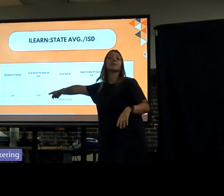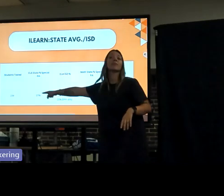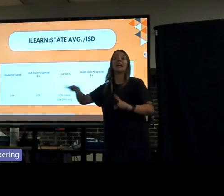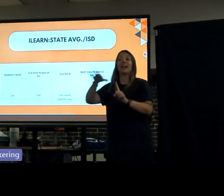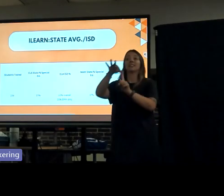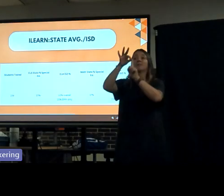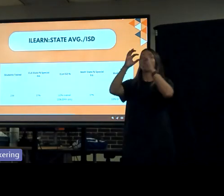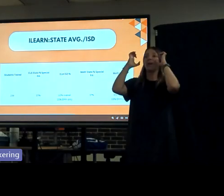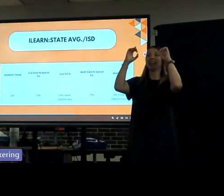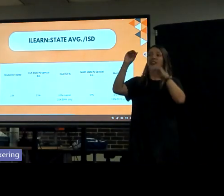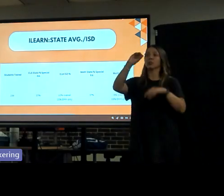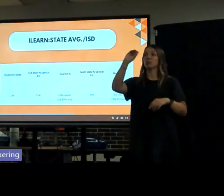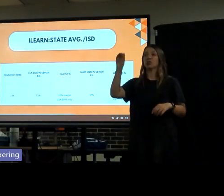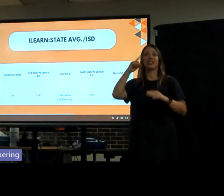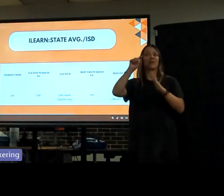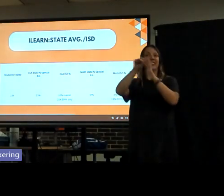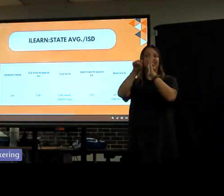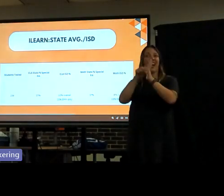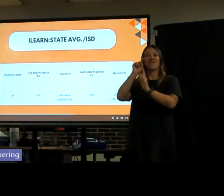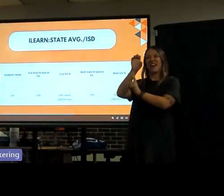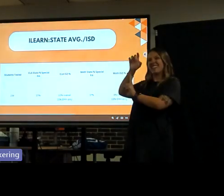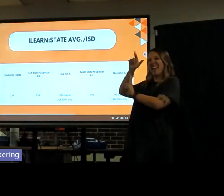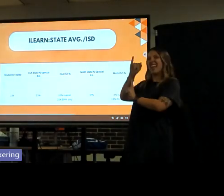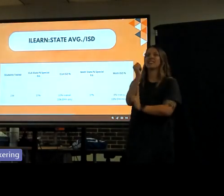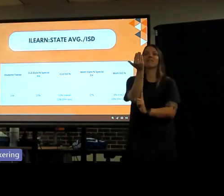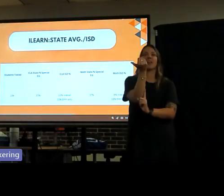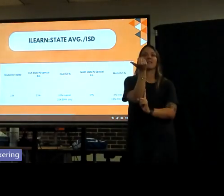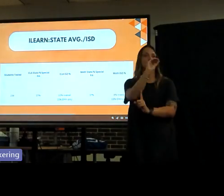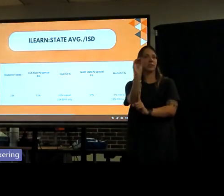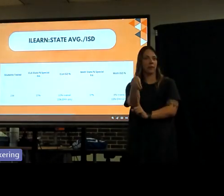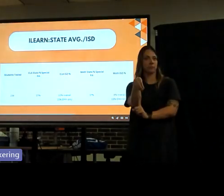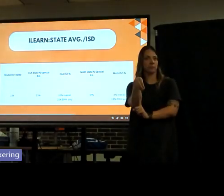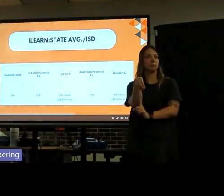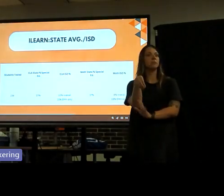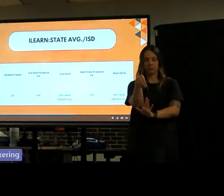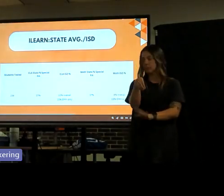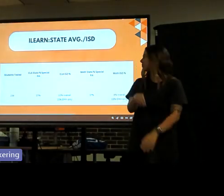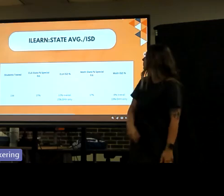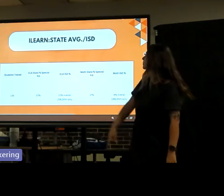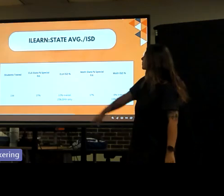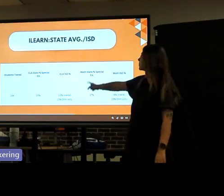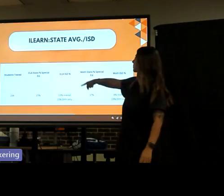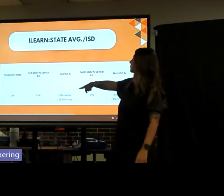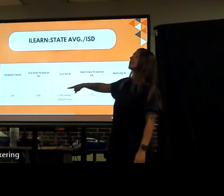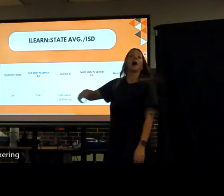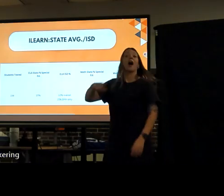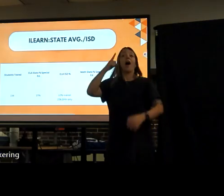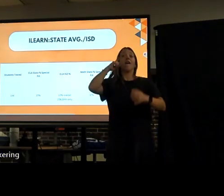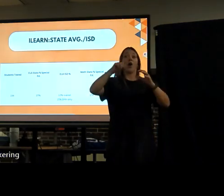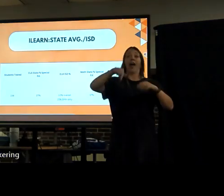what the percentage is based off of. Special education for the state is 15%.